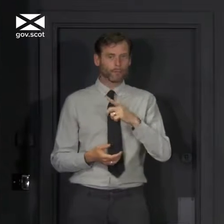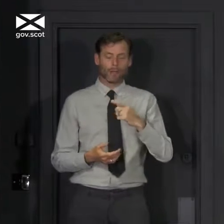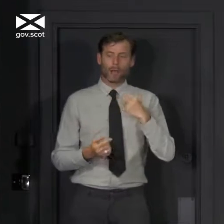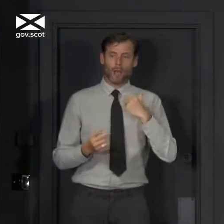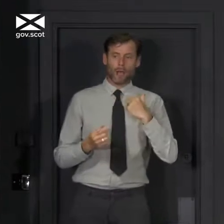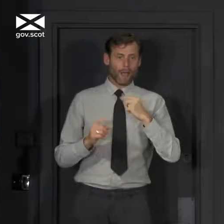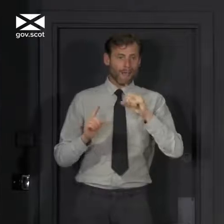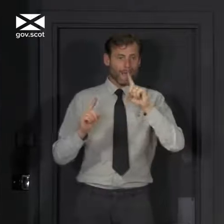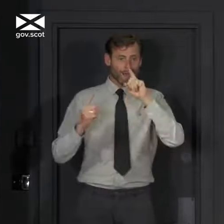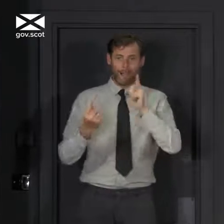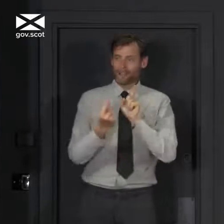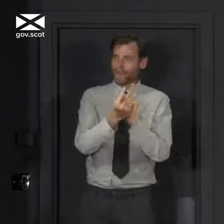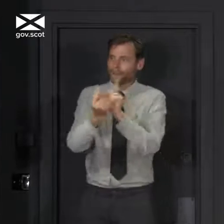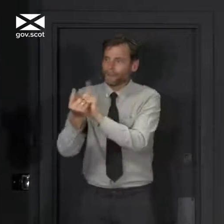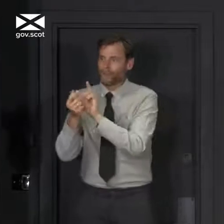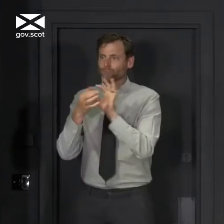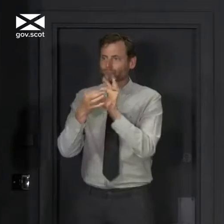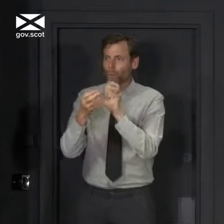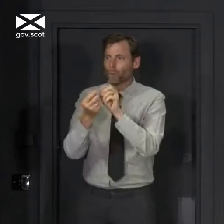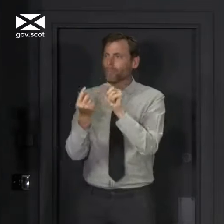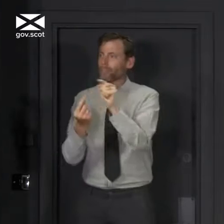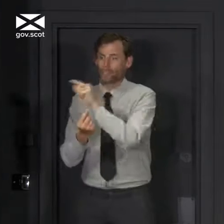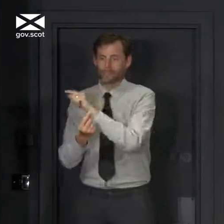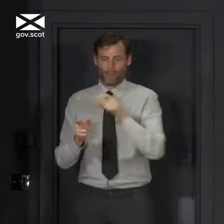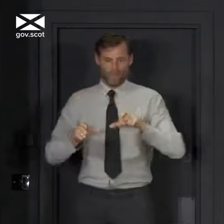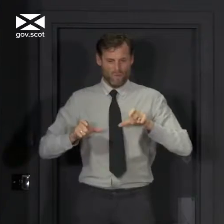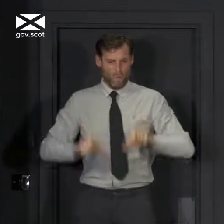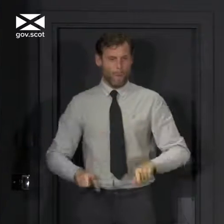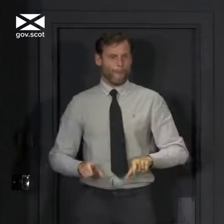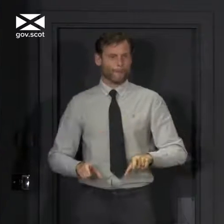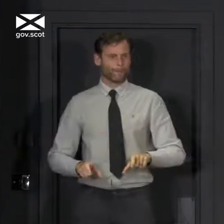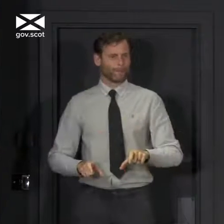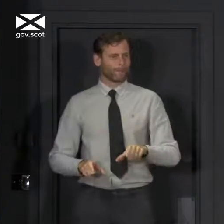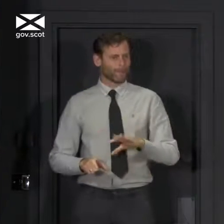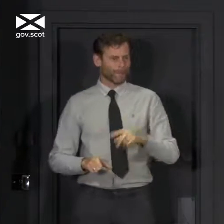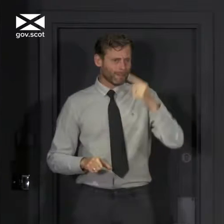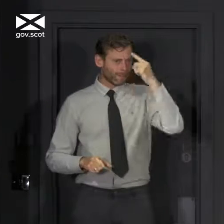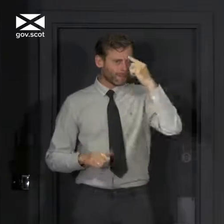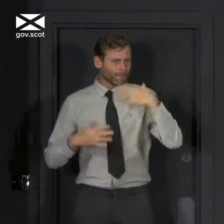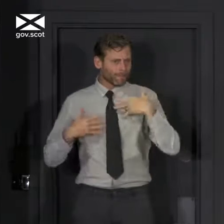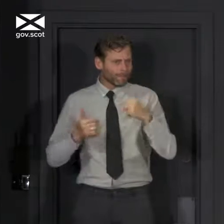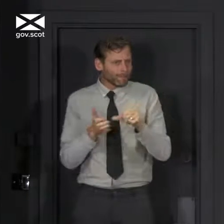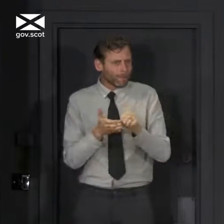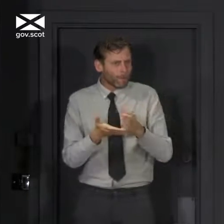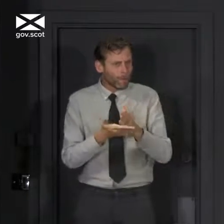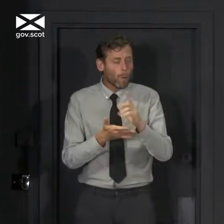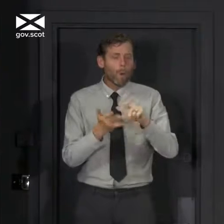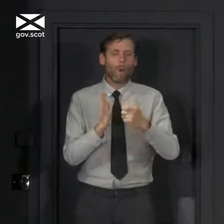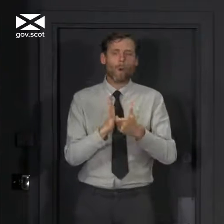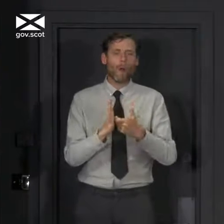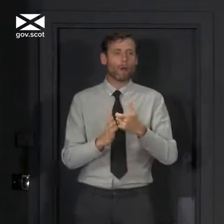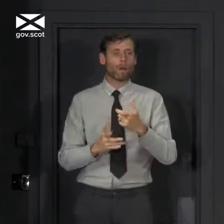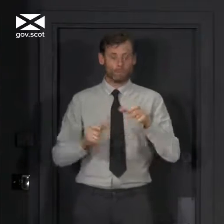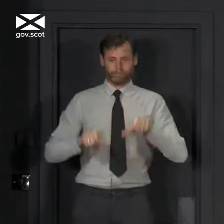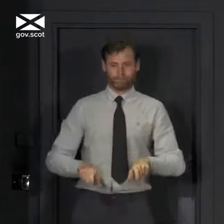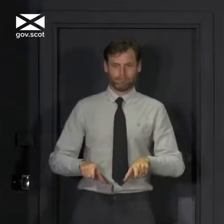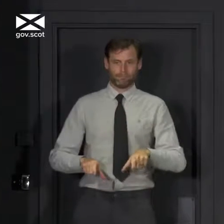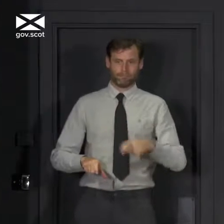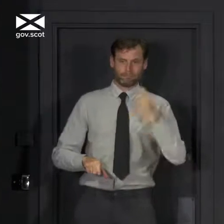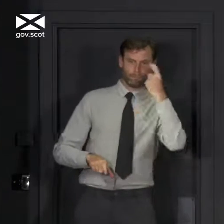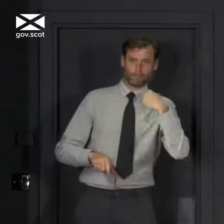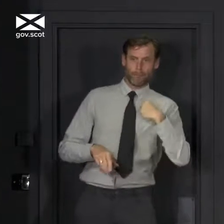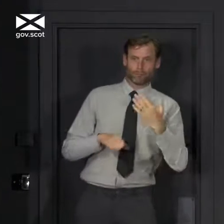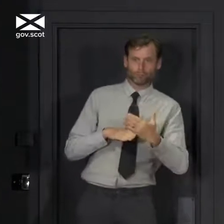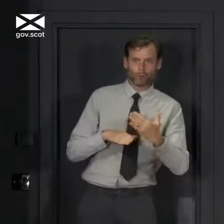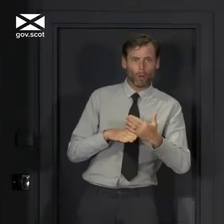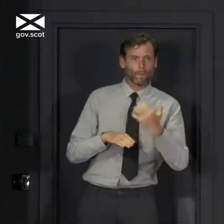other people during lockdown, and could also have been accompanied by concerns about your employment and your future prospects.